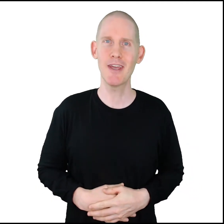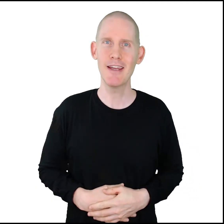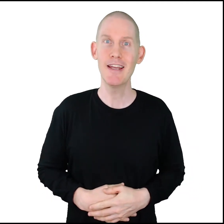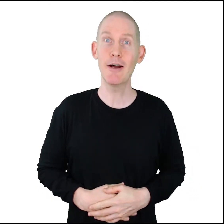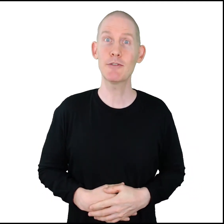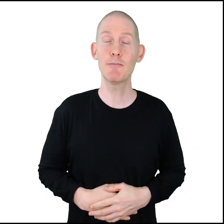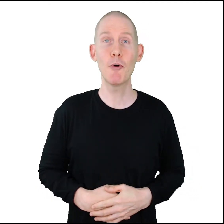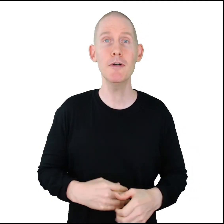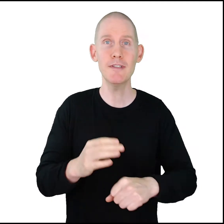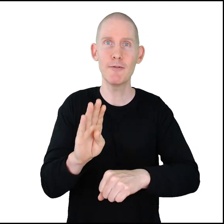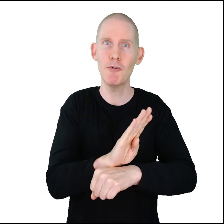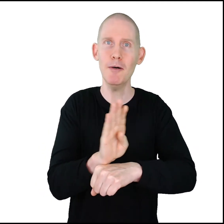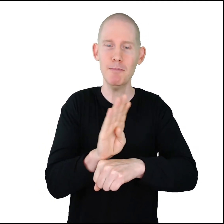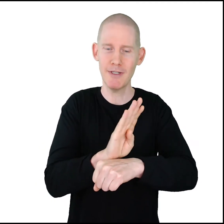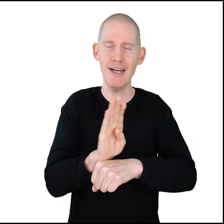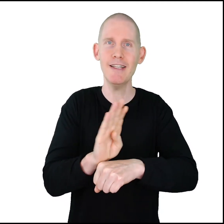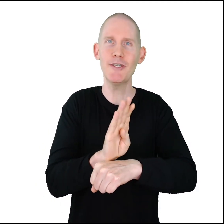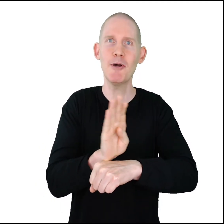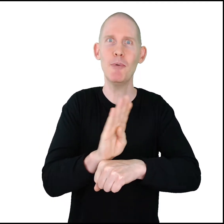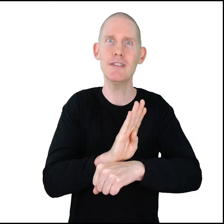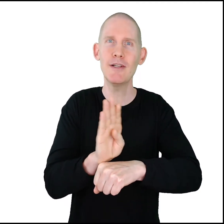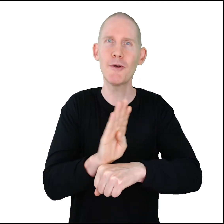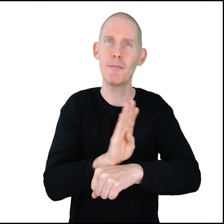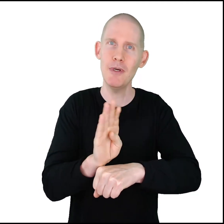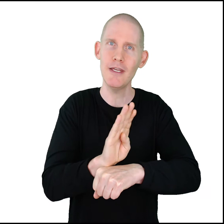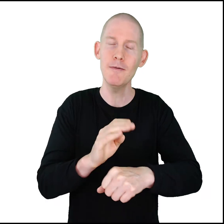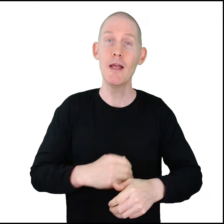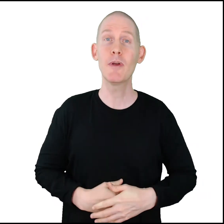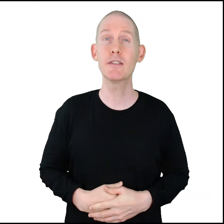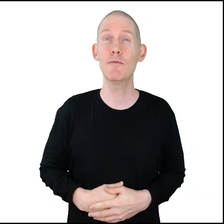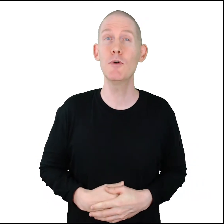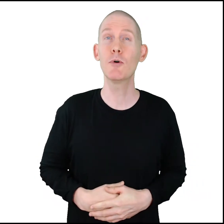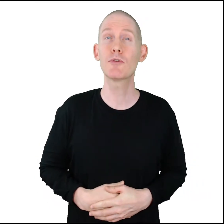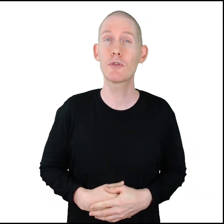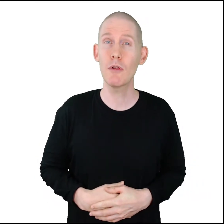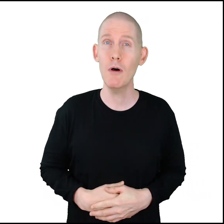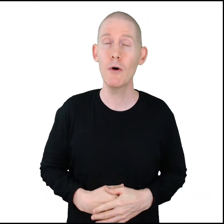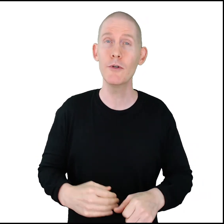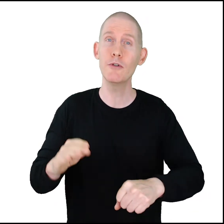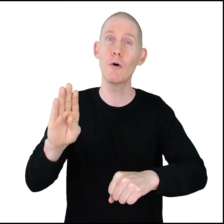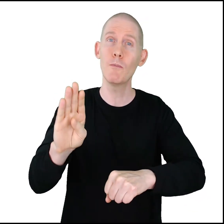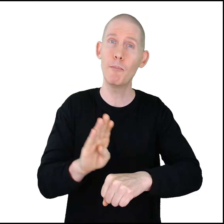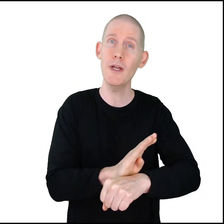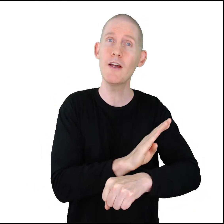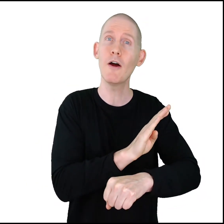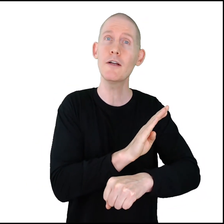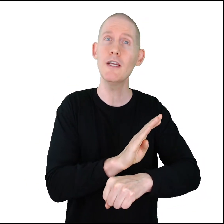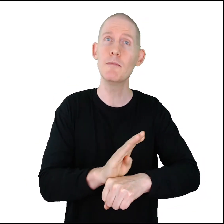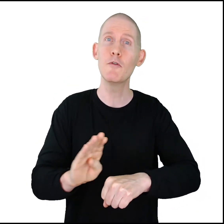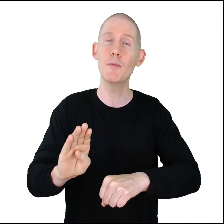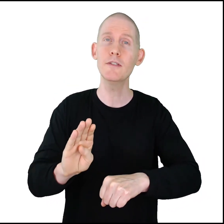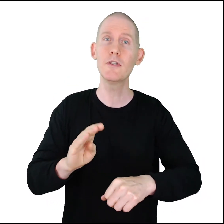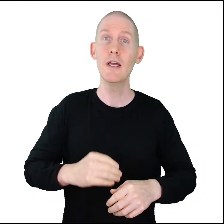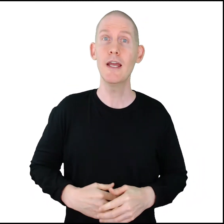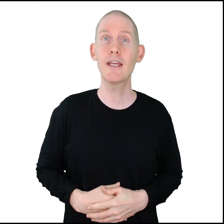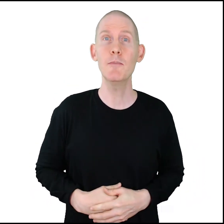Okay, now it's important to rub kind of like you're a busy little bee, because if you go slow and you go big arcing movements, it can